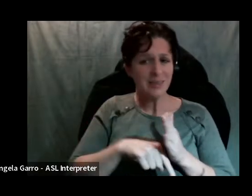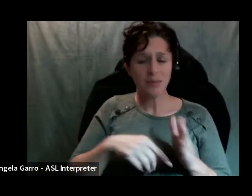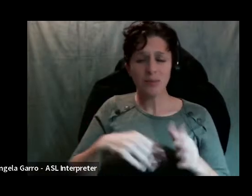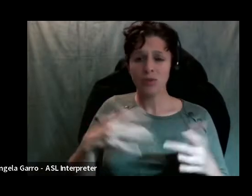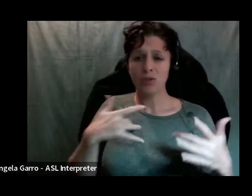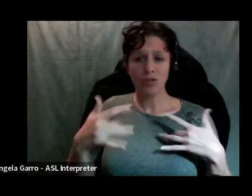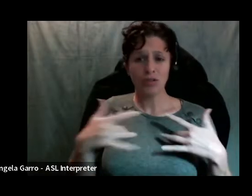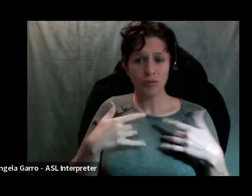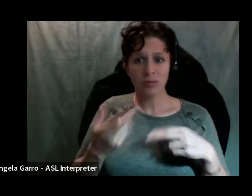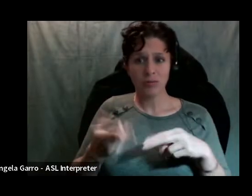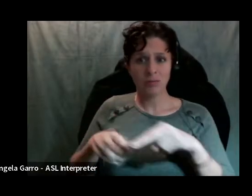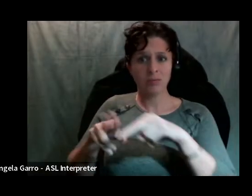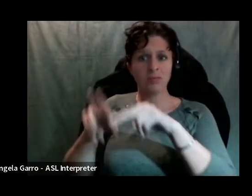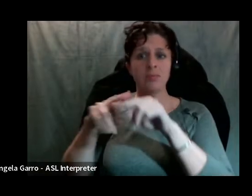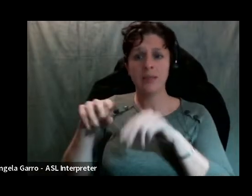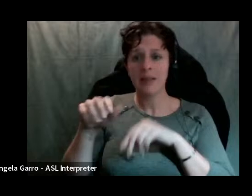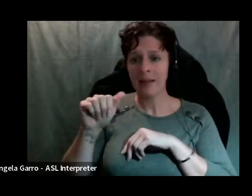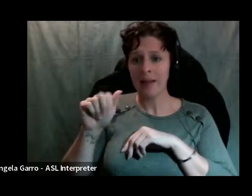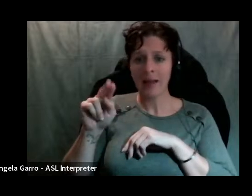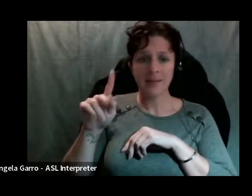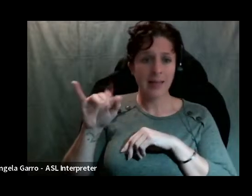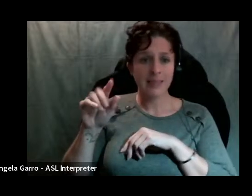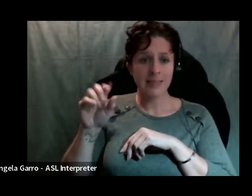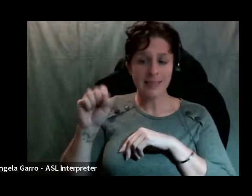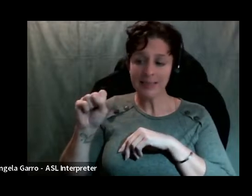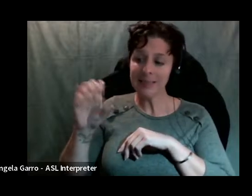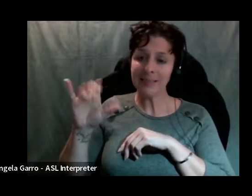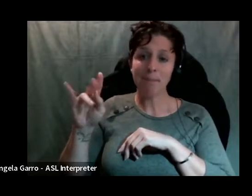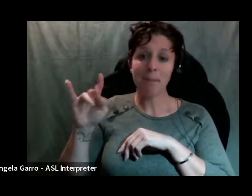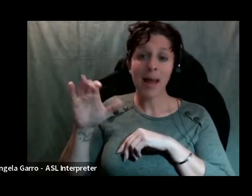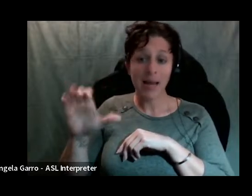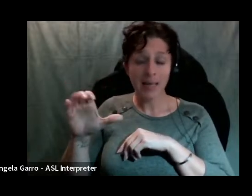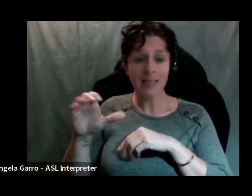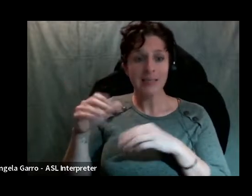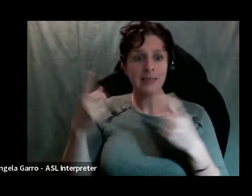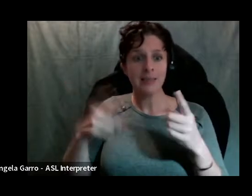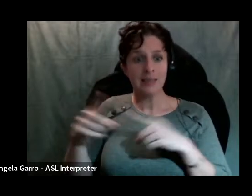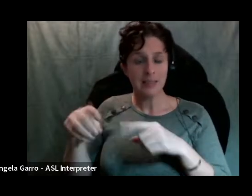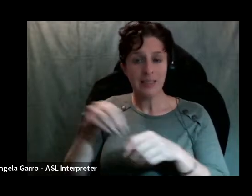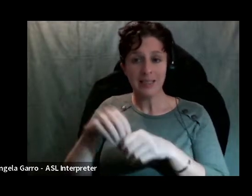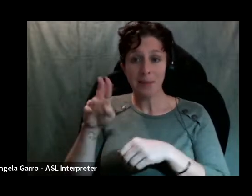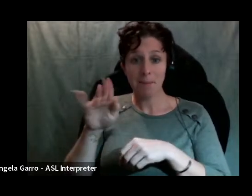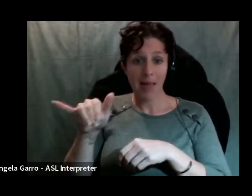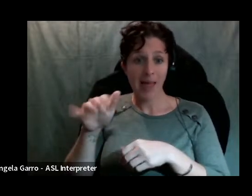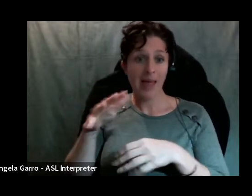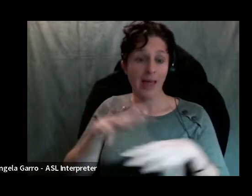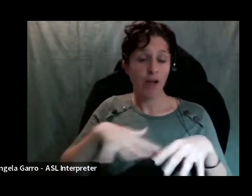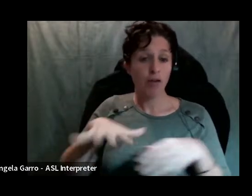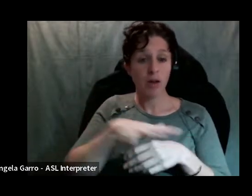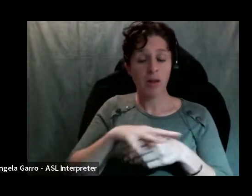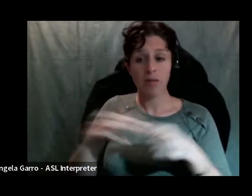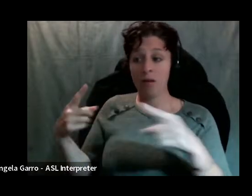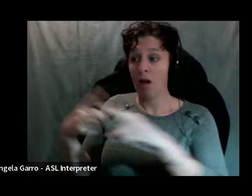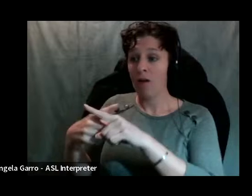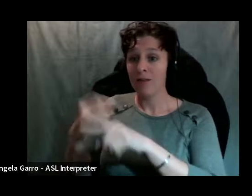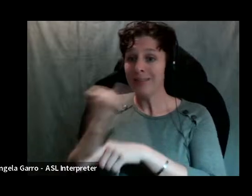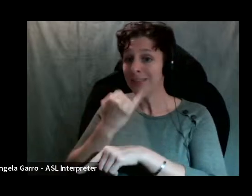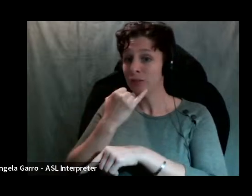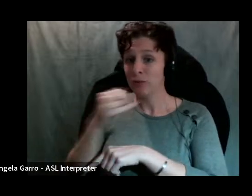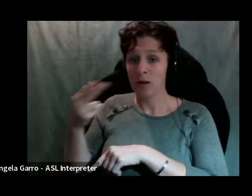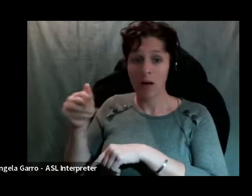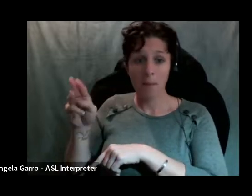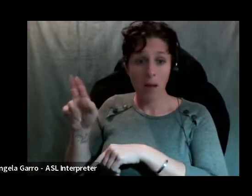surge in anti-Semitic incidents in the Bay Area schools, exacerbated by the conflict between Israel and Hamas.